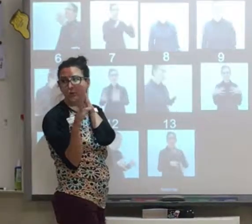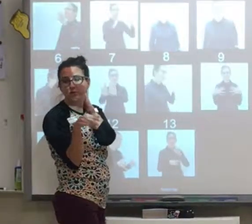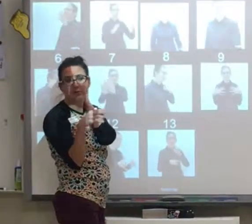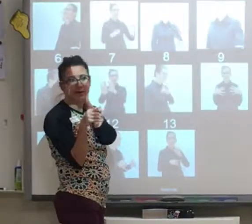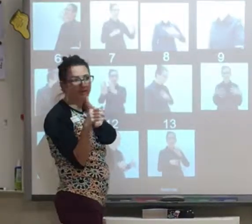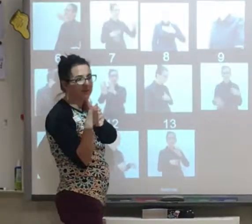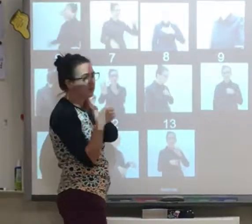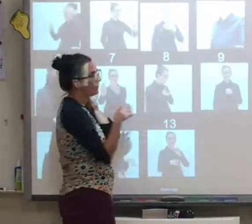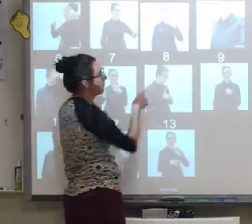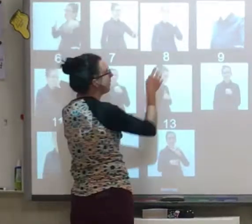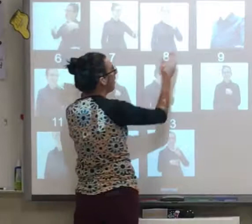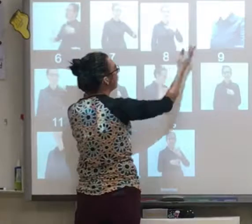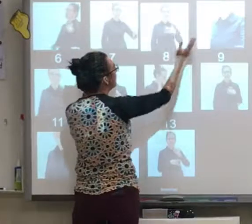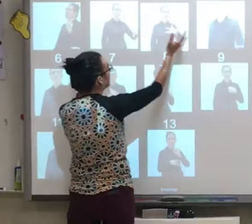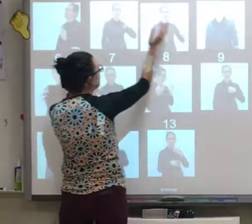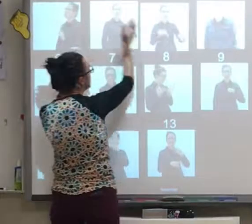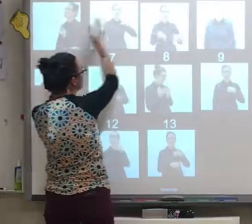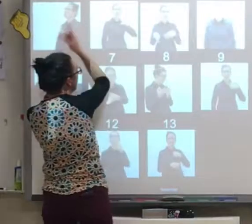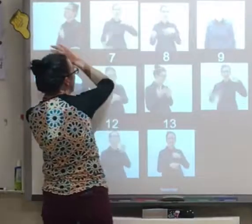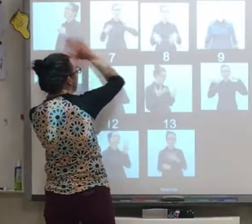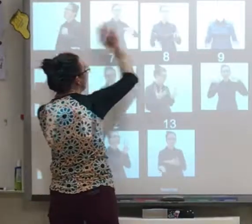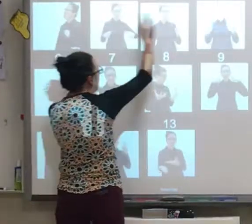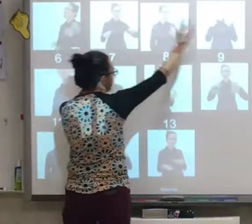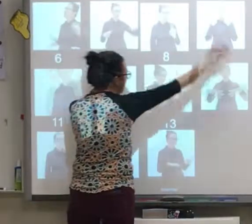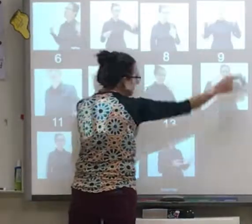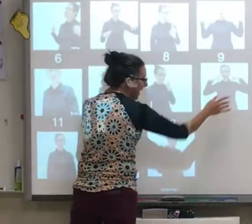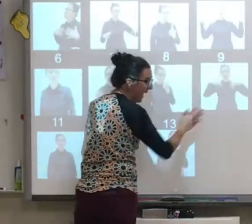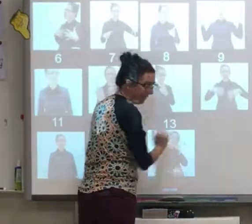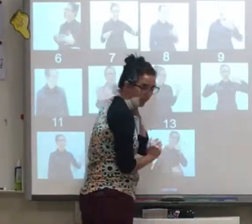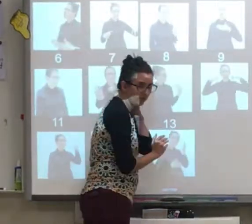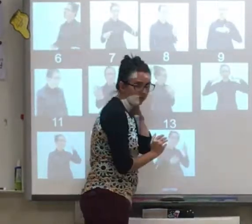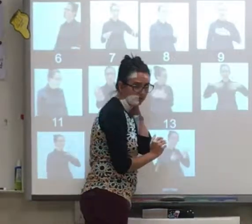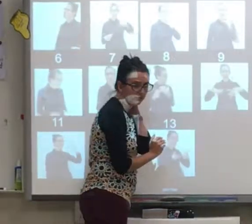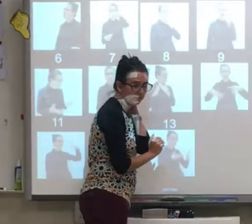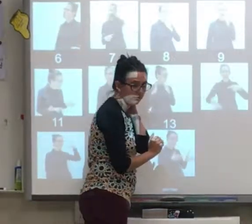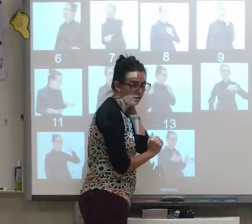move it around and fix it. Only the things prior, not the things after. Okay?